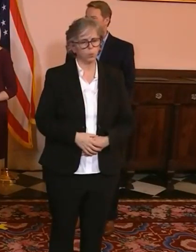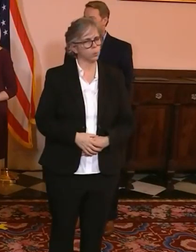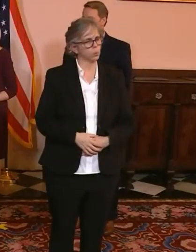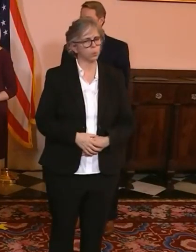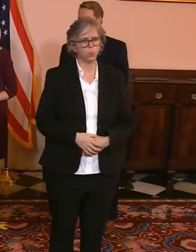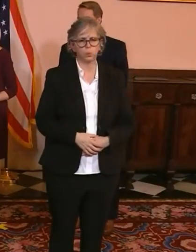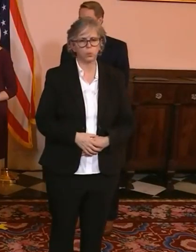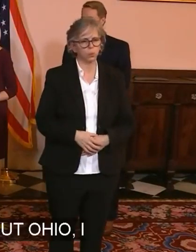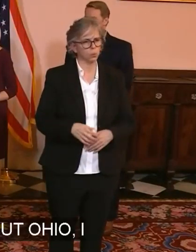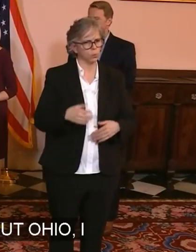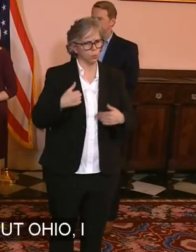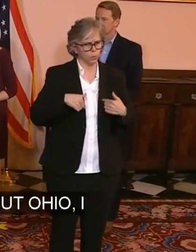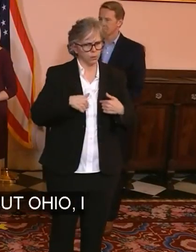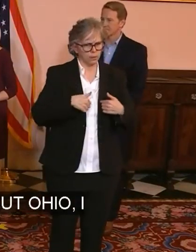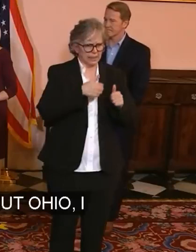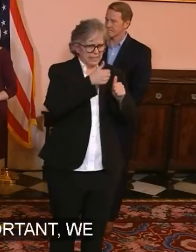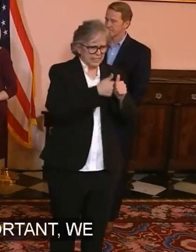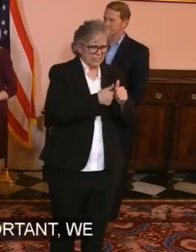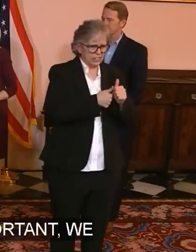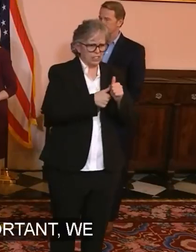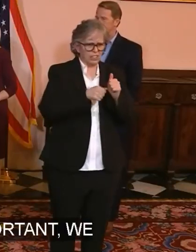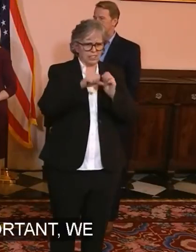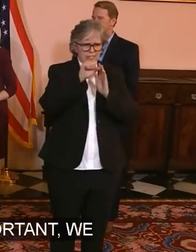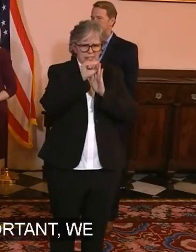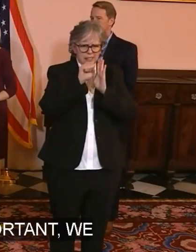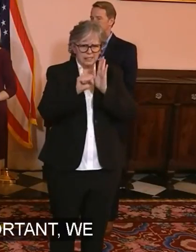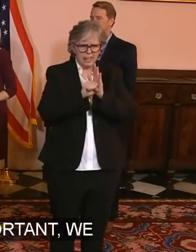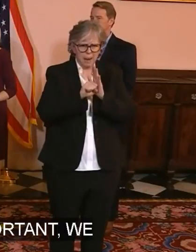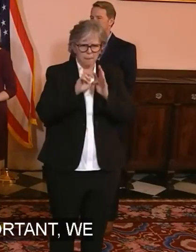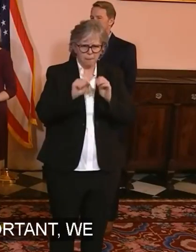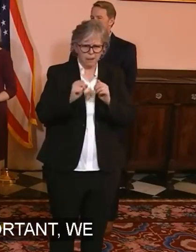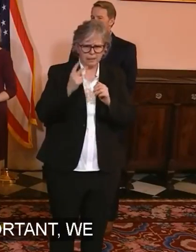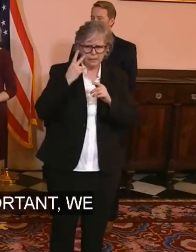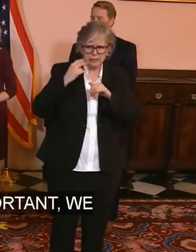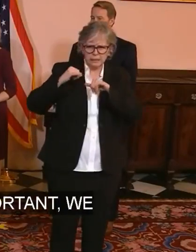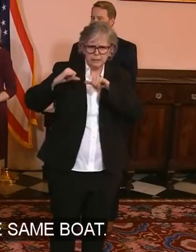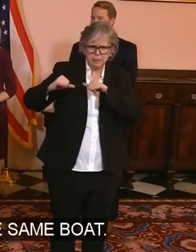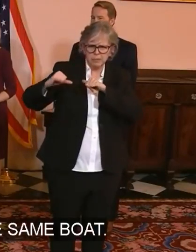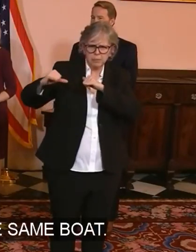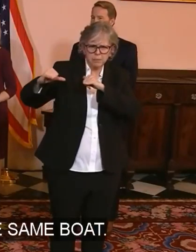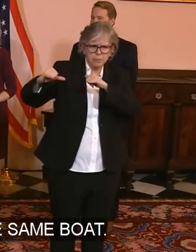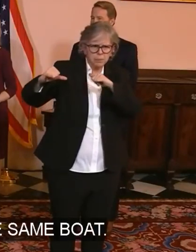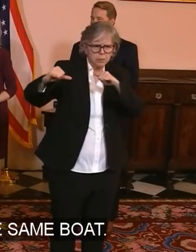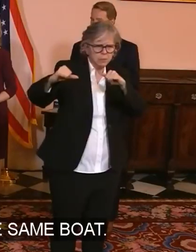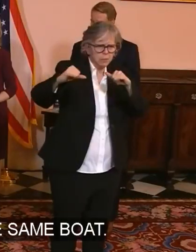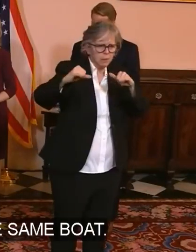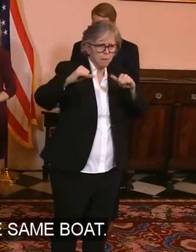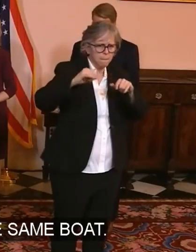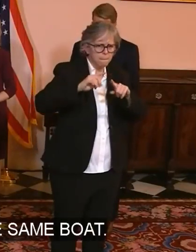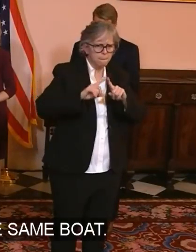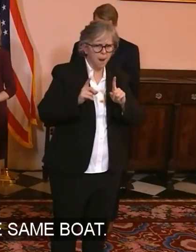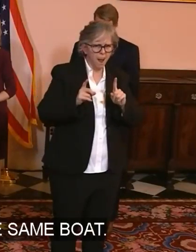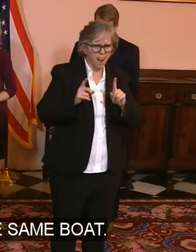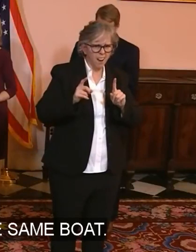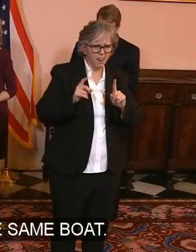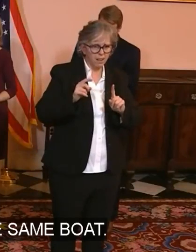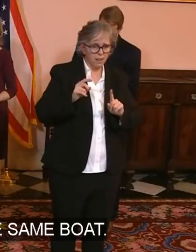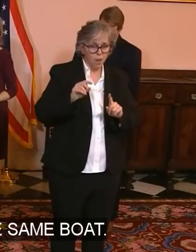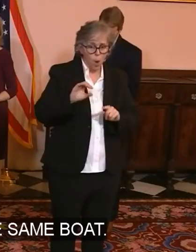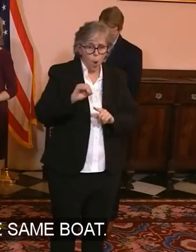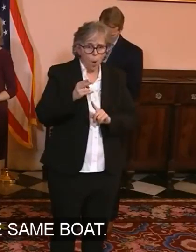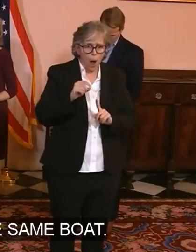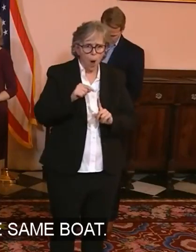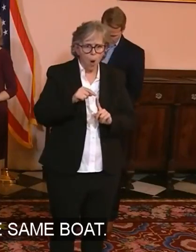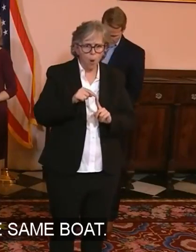all see each other in the same boat. But Ohio, which was very, very late in our ability to test,